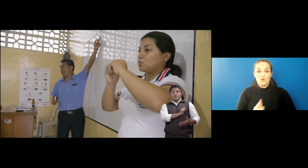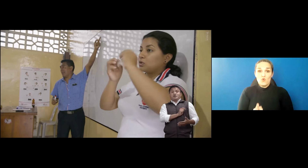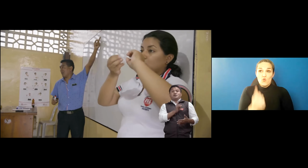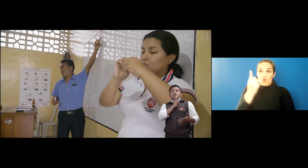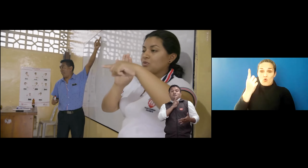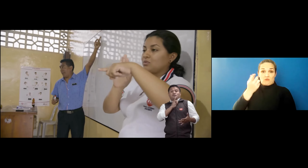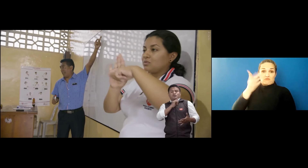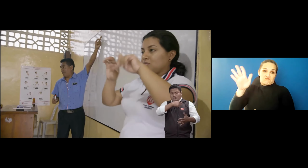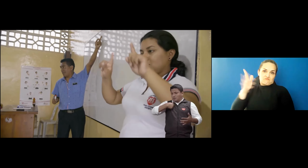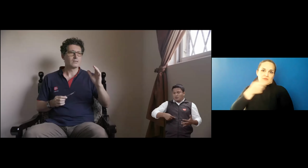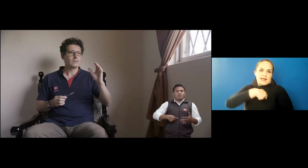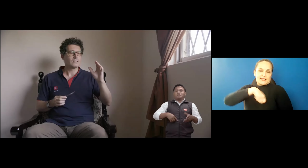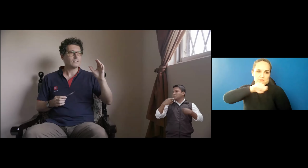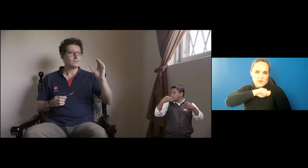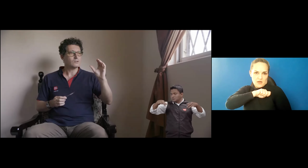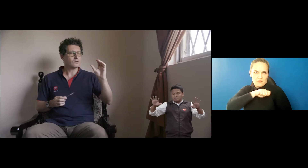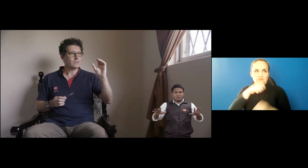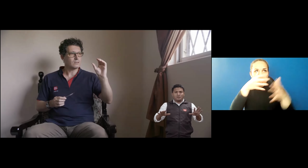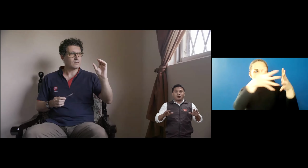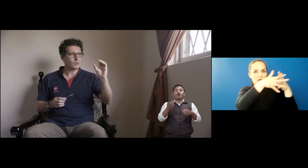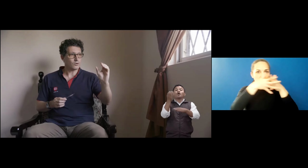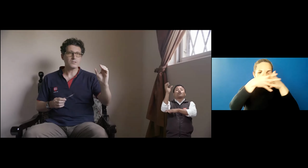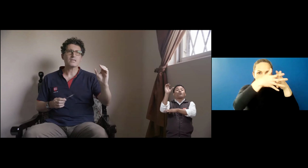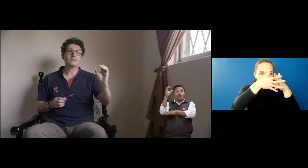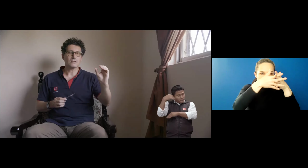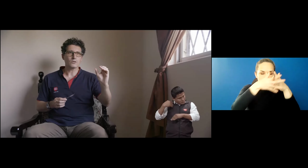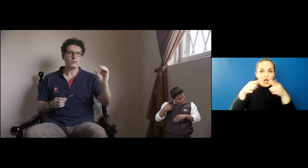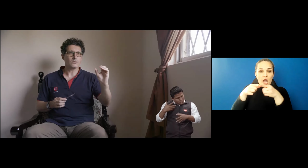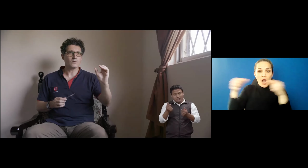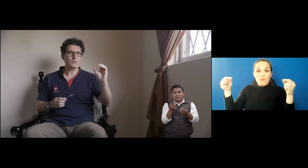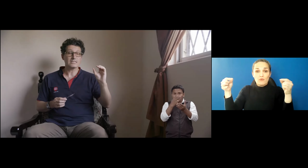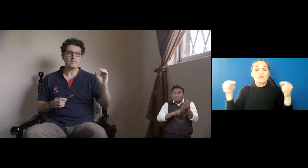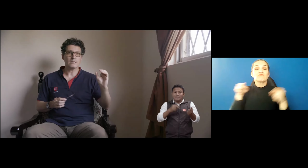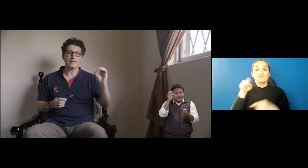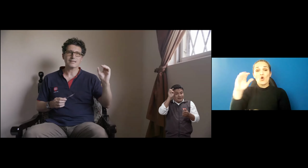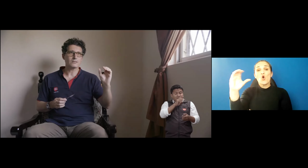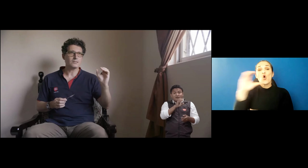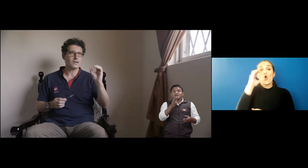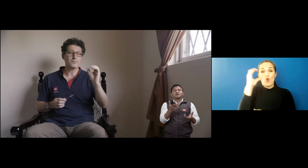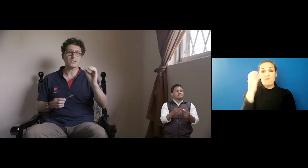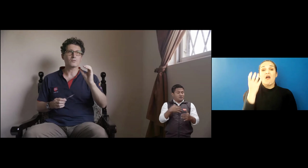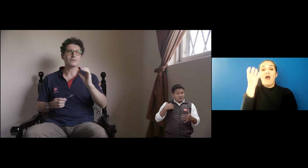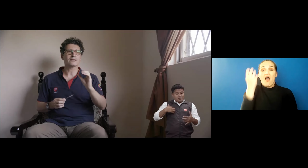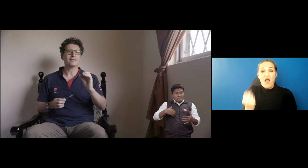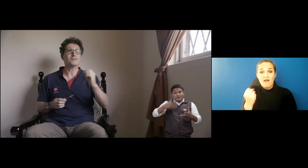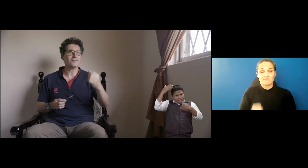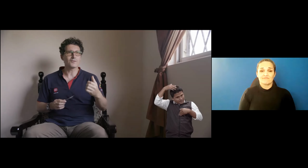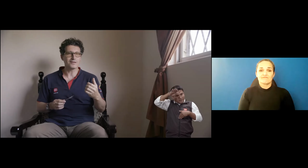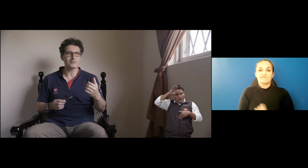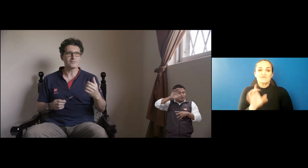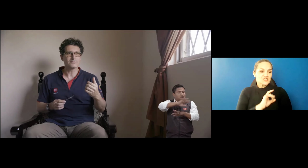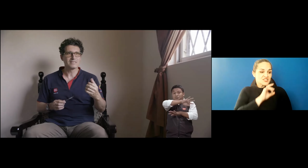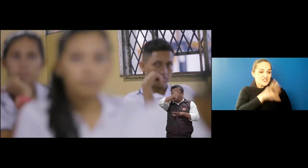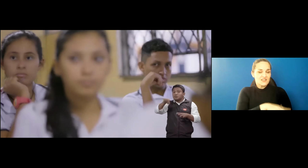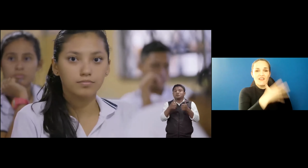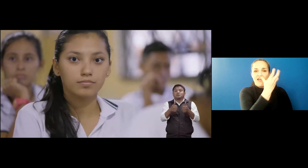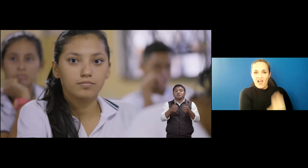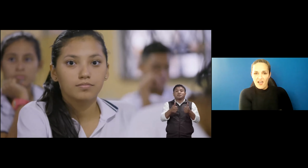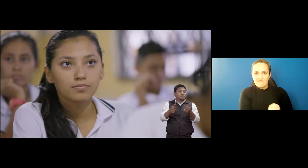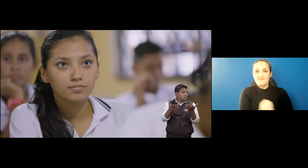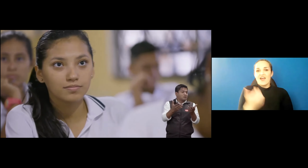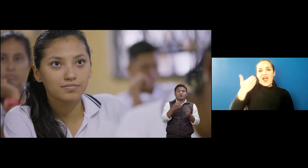model is something that we know that works in the US and Spain and Japan. And now we know that Colombia, Chile,